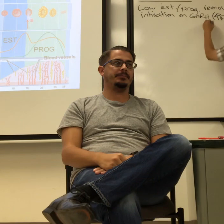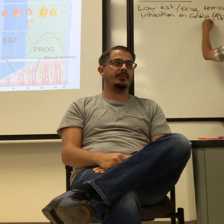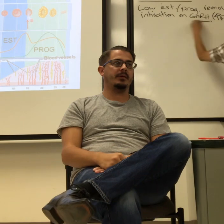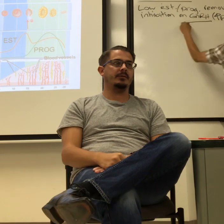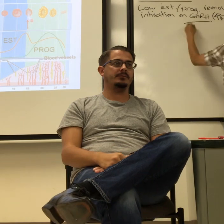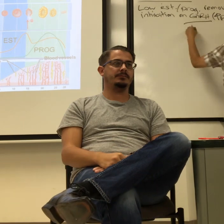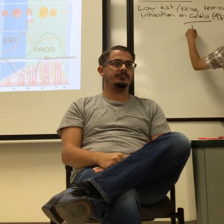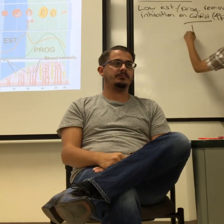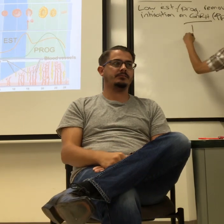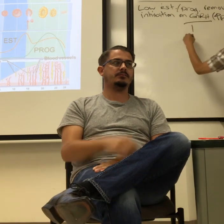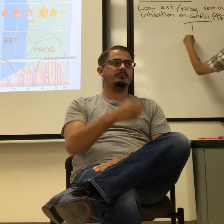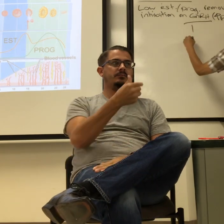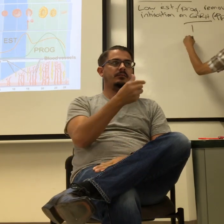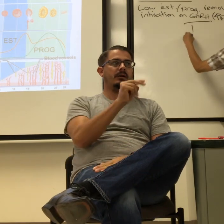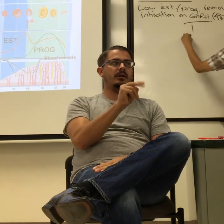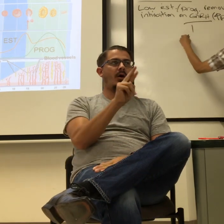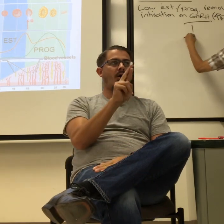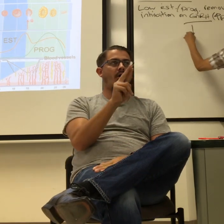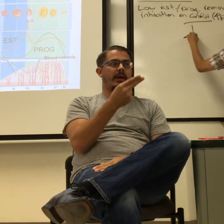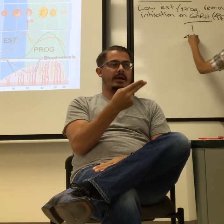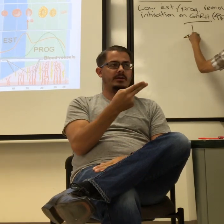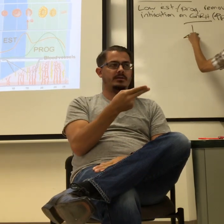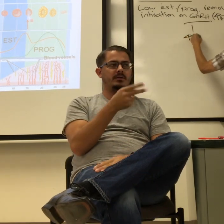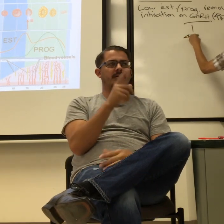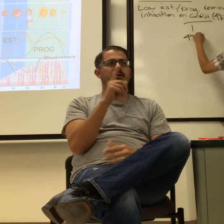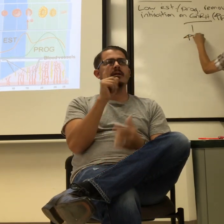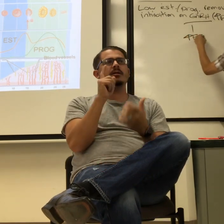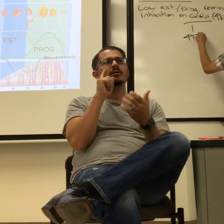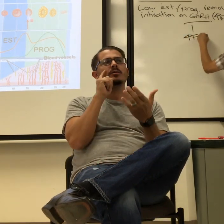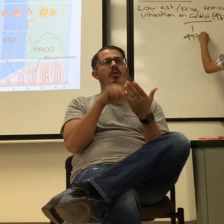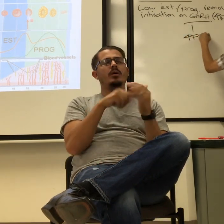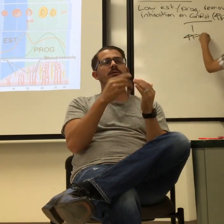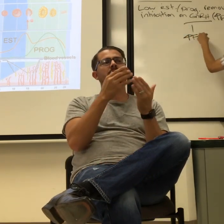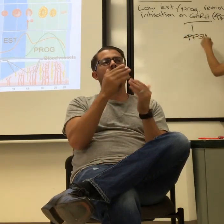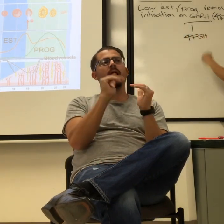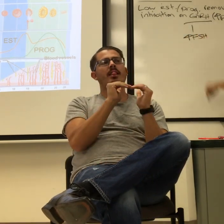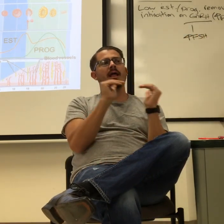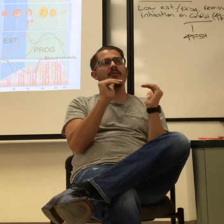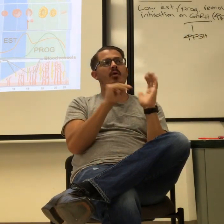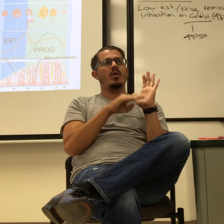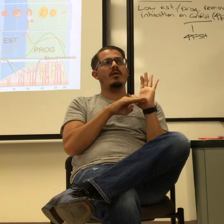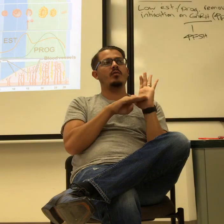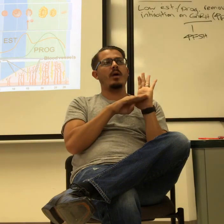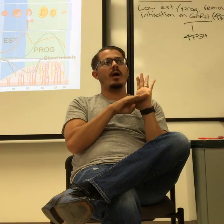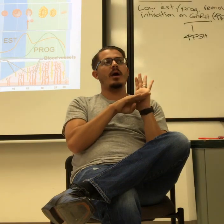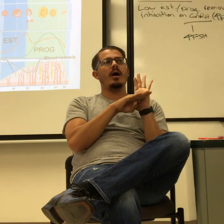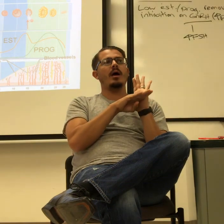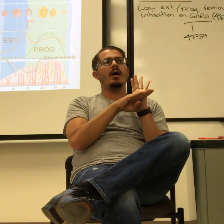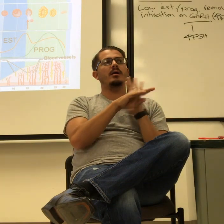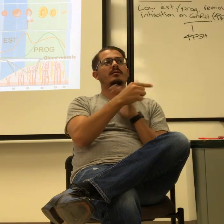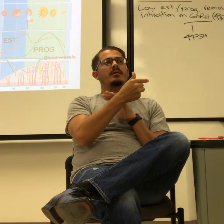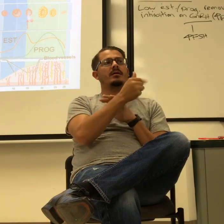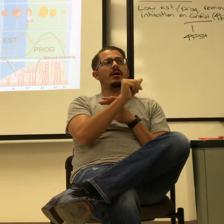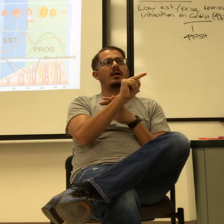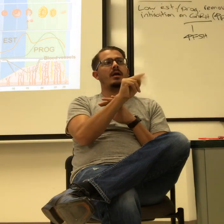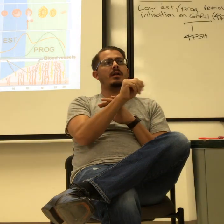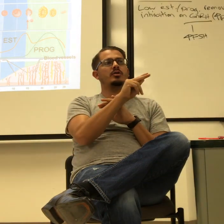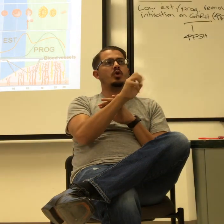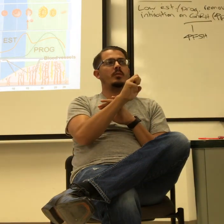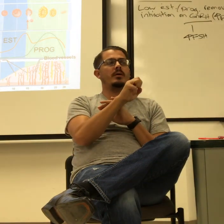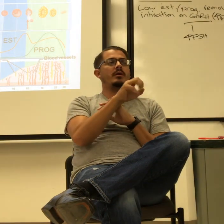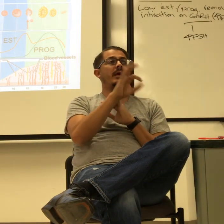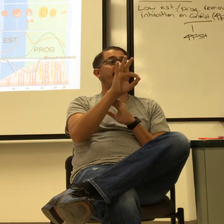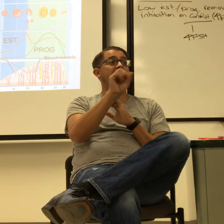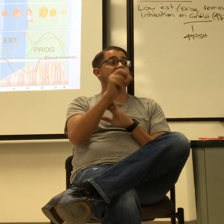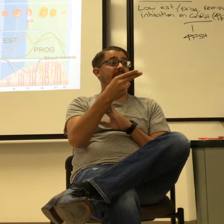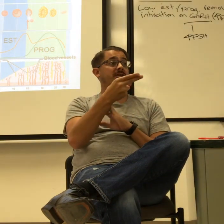So the GnRH, you start to see some levels rise of the gonadotropin, follicle stimulating